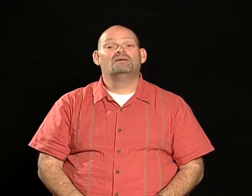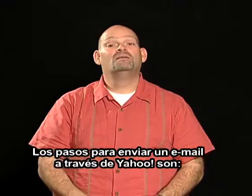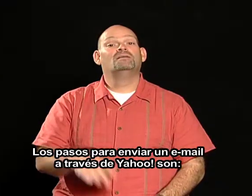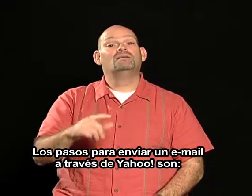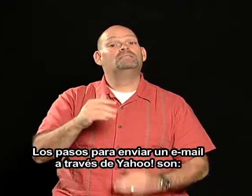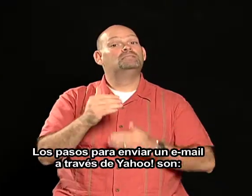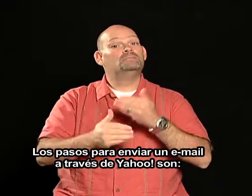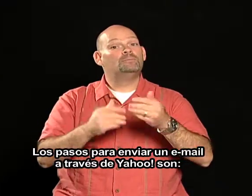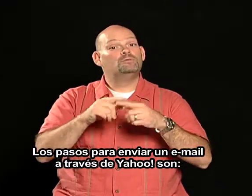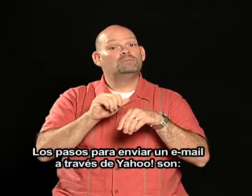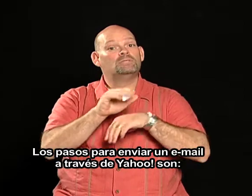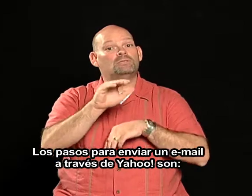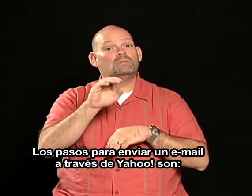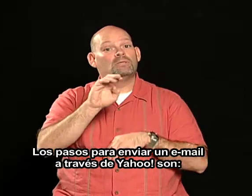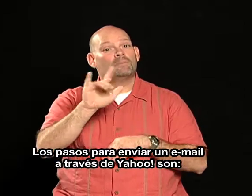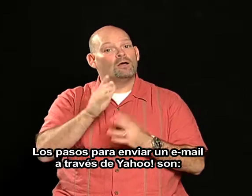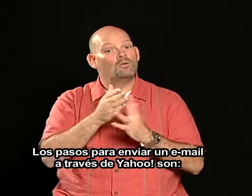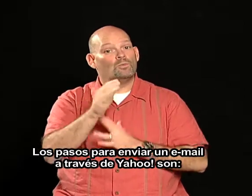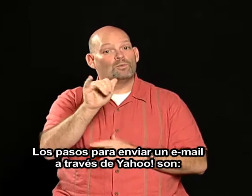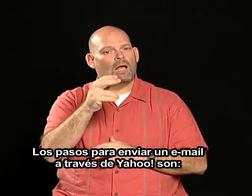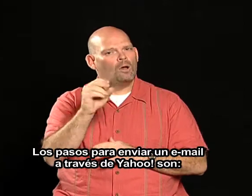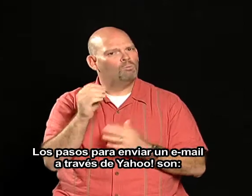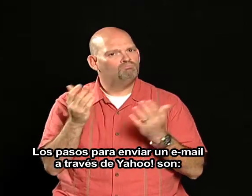The steps to send an email through Yahoo are: